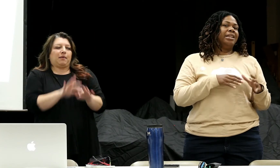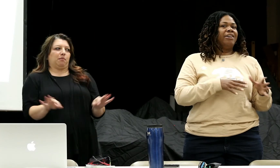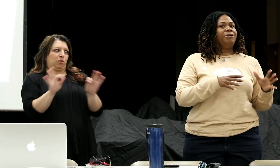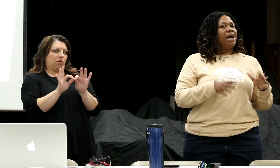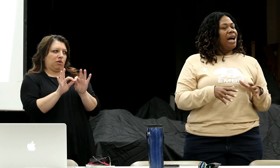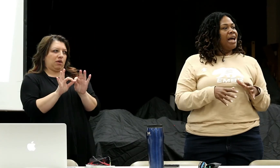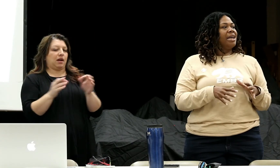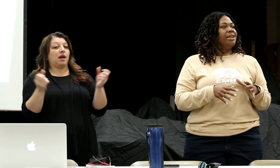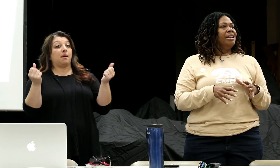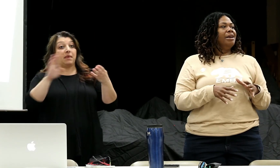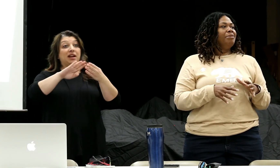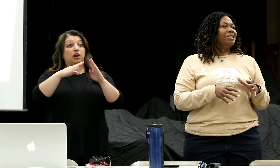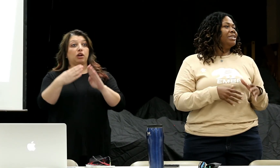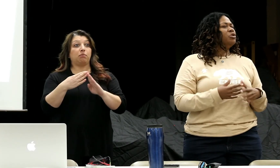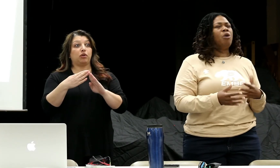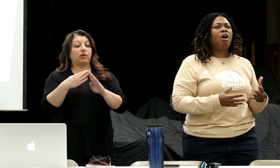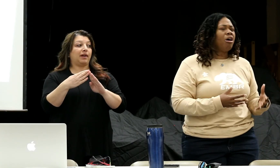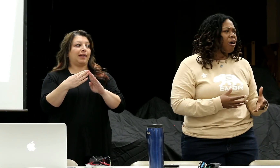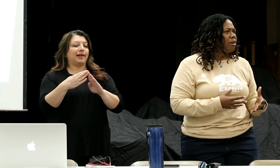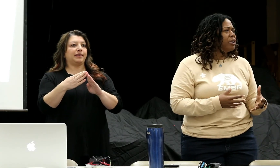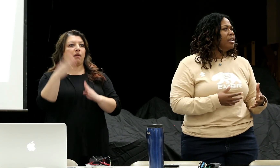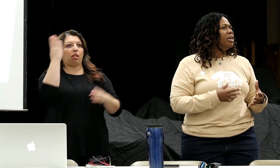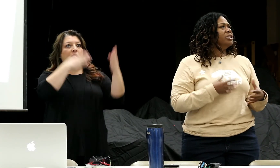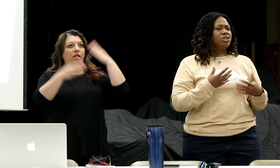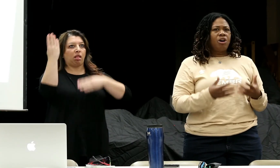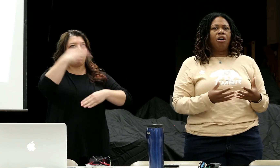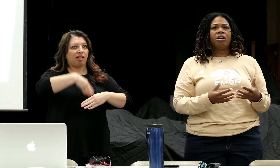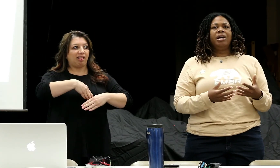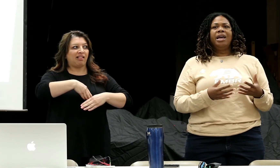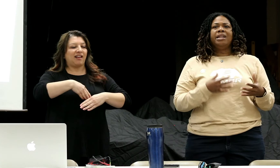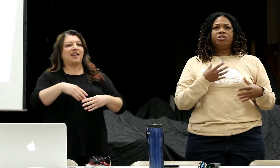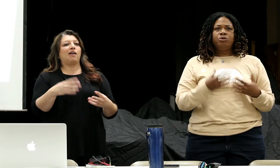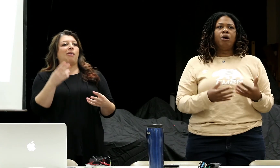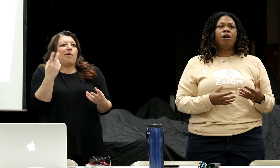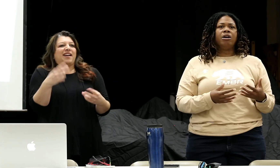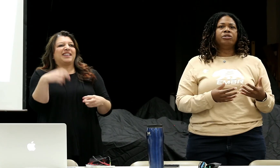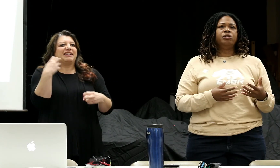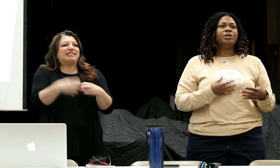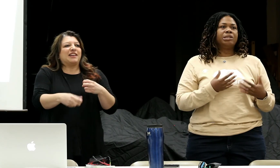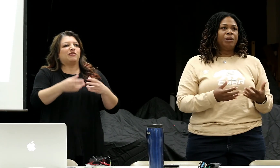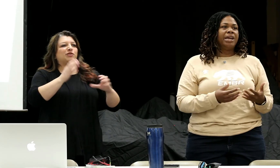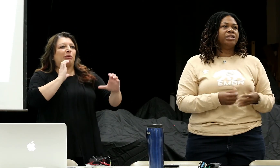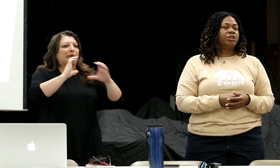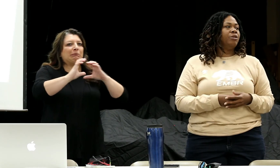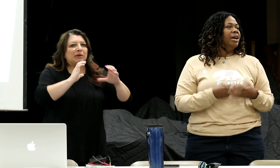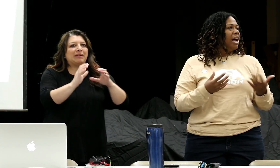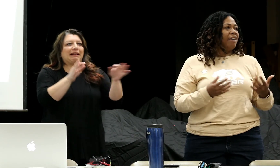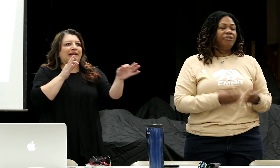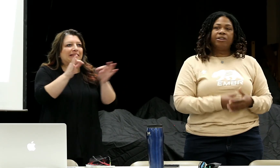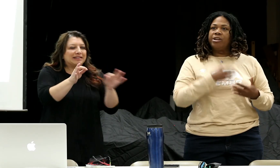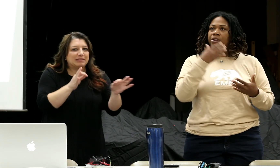But right, they weren't able to communicate with them effectively. Okay, any other comments?